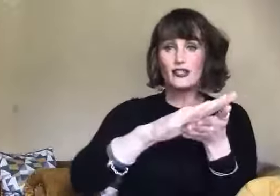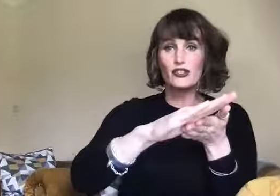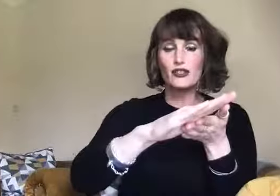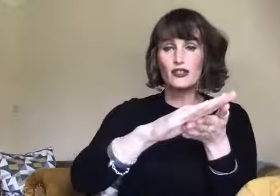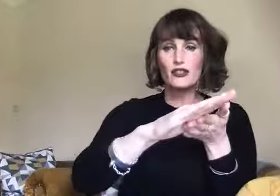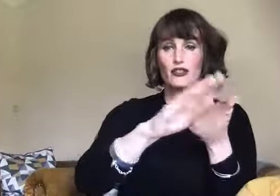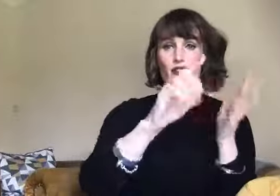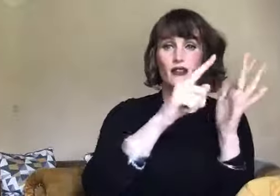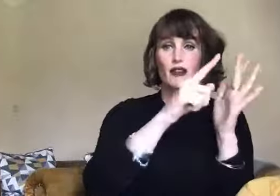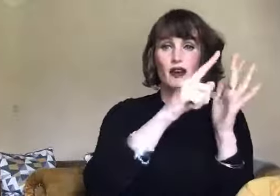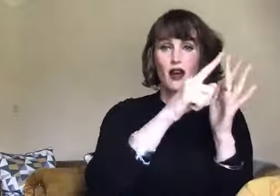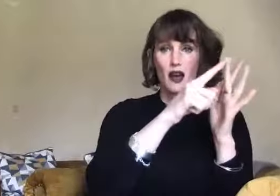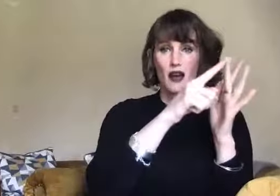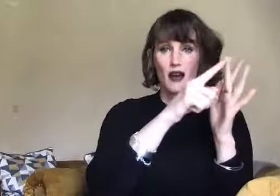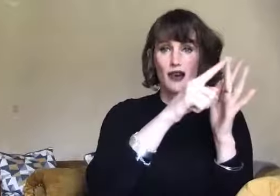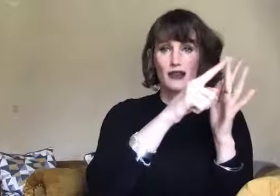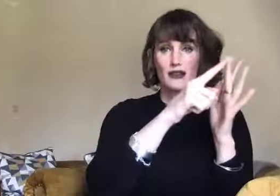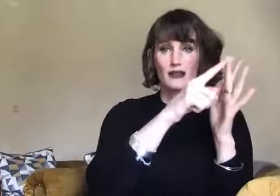H, I,